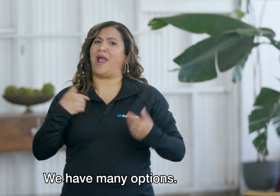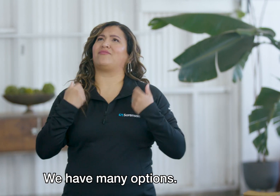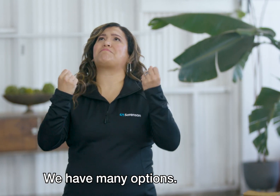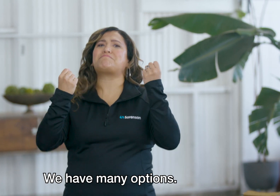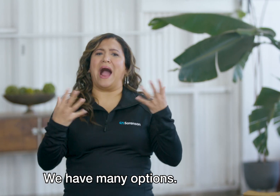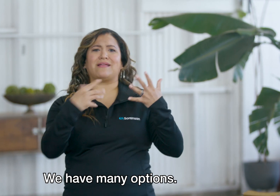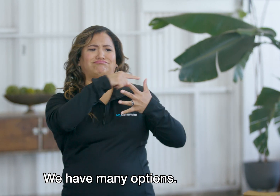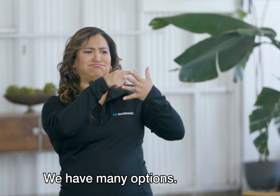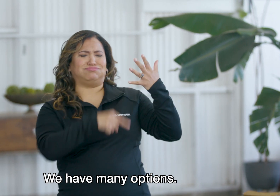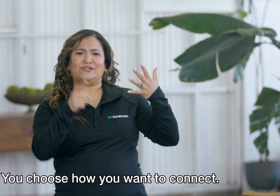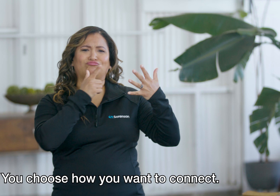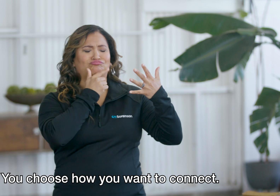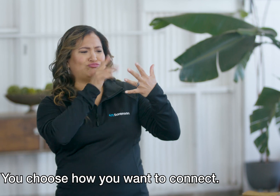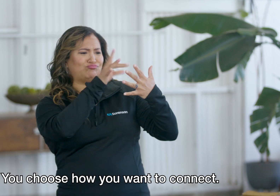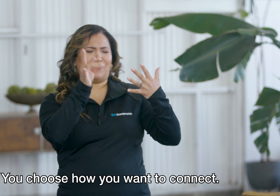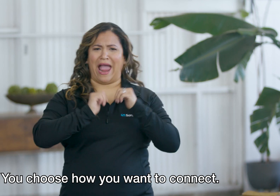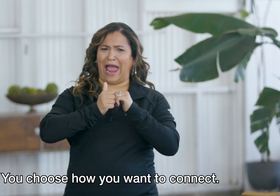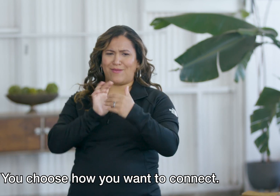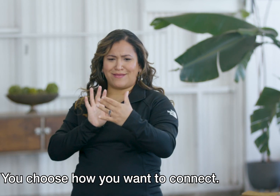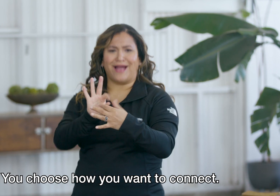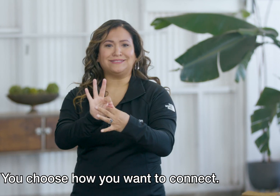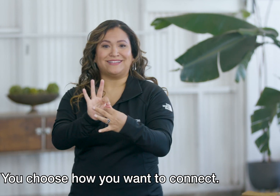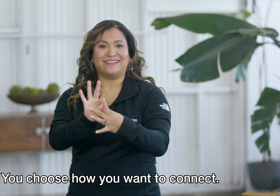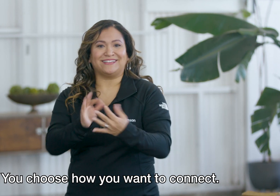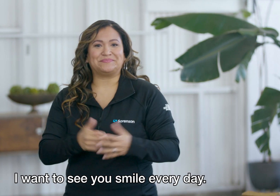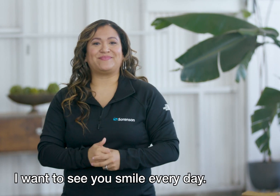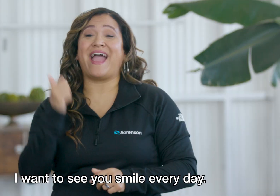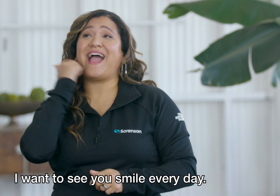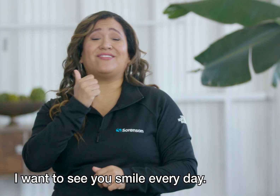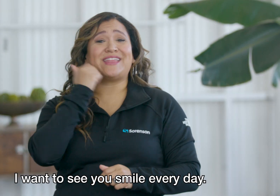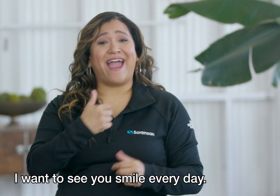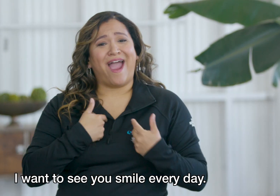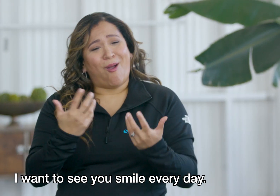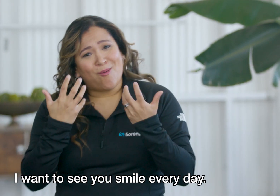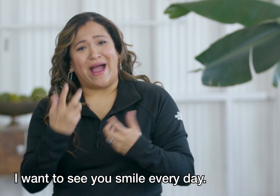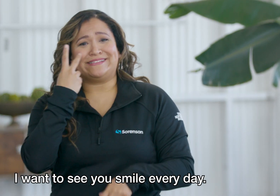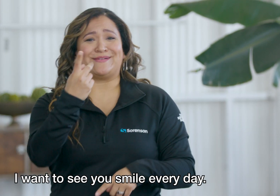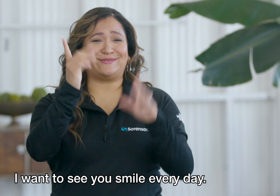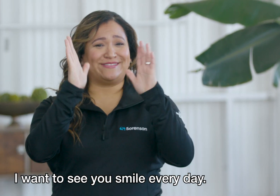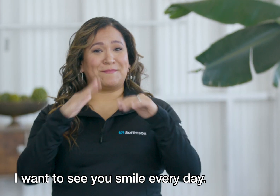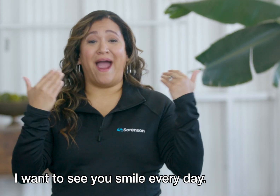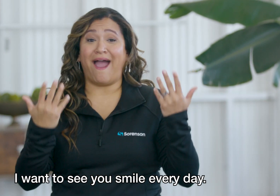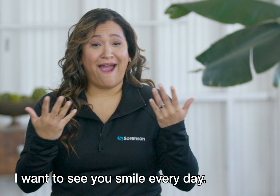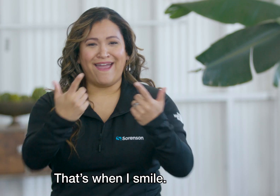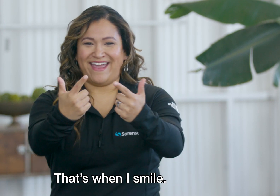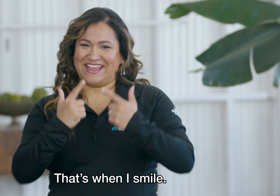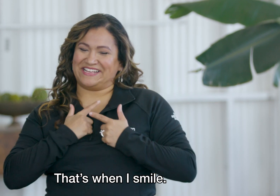We have many options. You choose how you want to connect. I want to see you smile every day. That's when